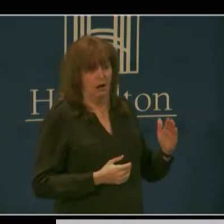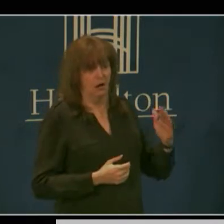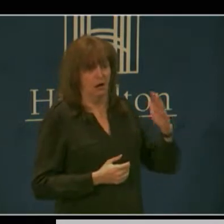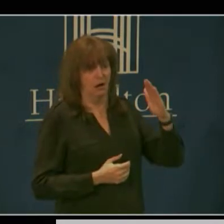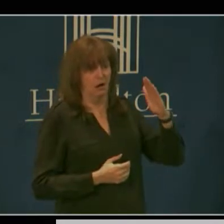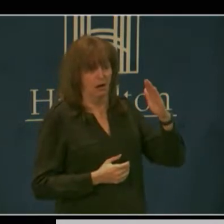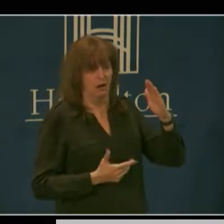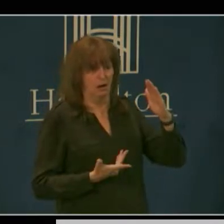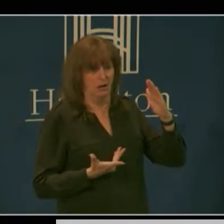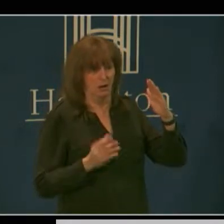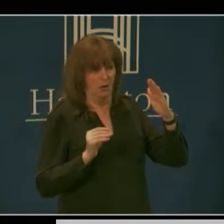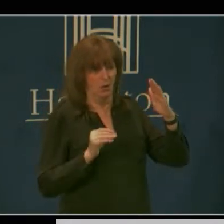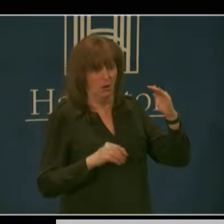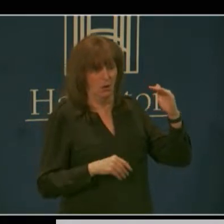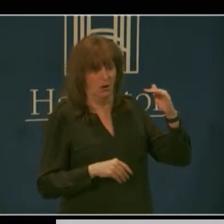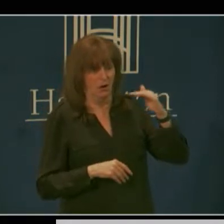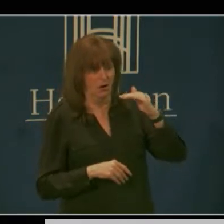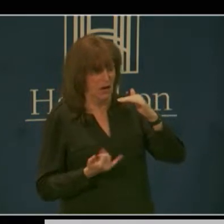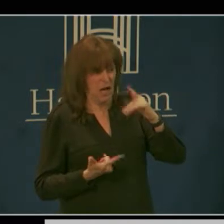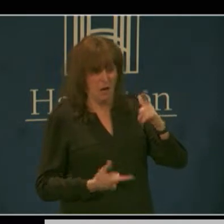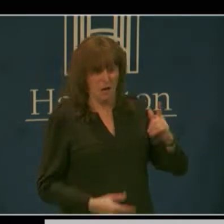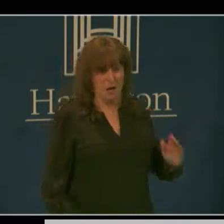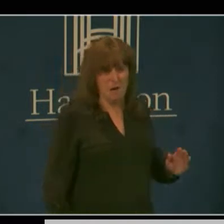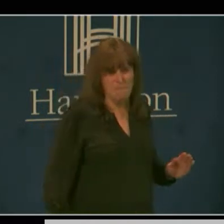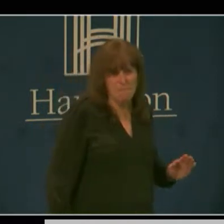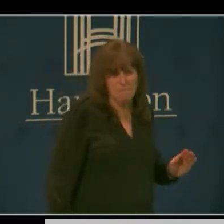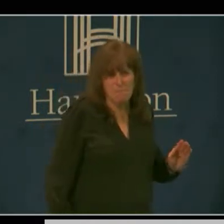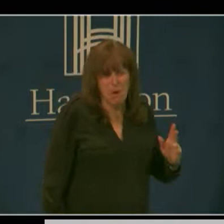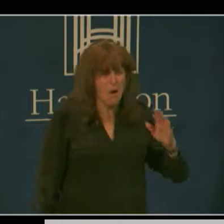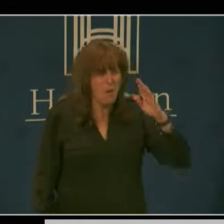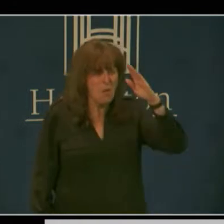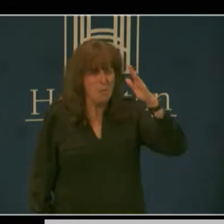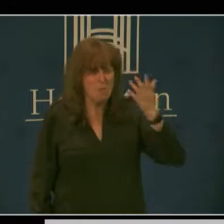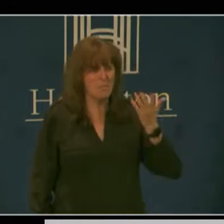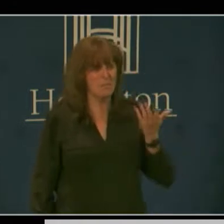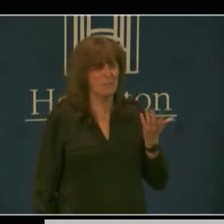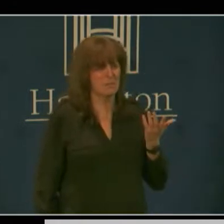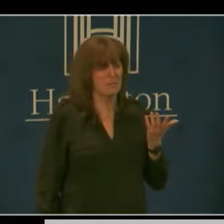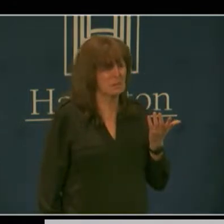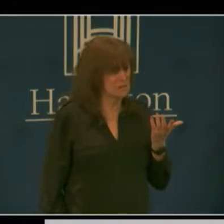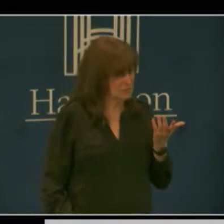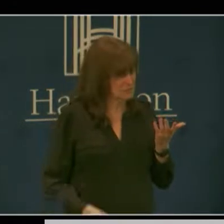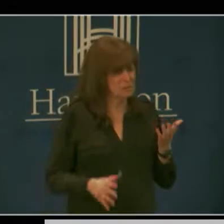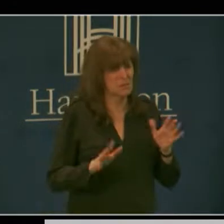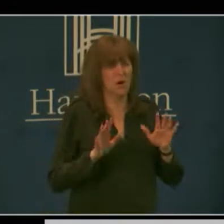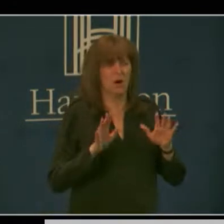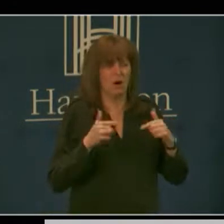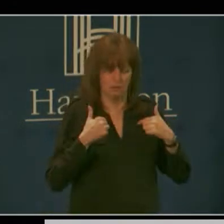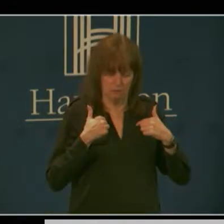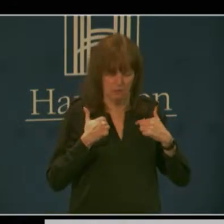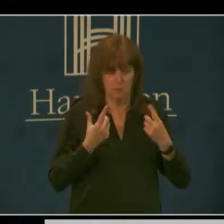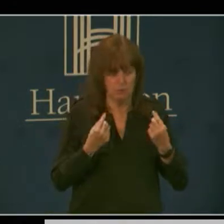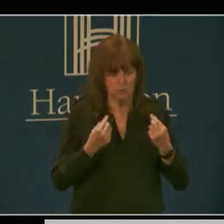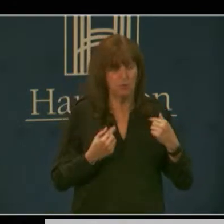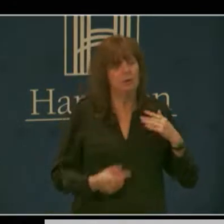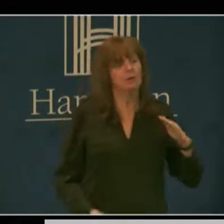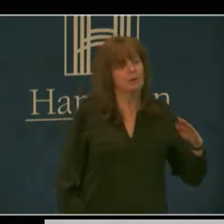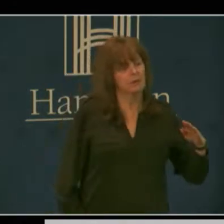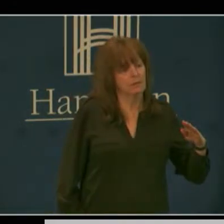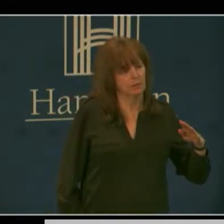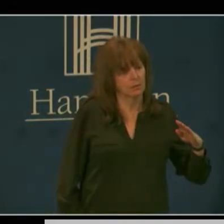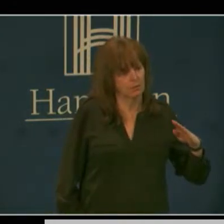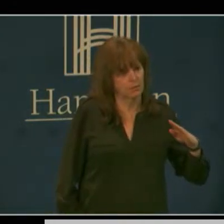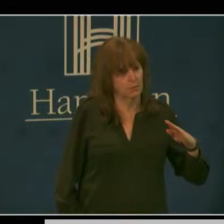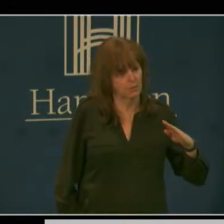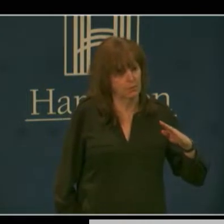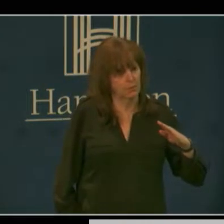healthcare system, is finite. By us being able to stretch that out, we can hopefully avoid a tsunami of